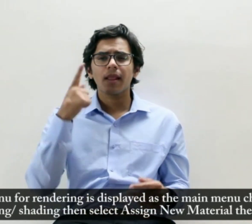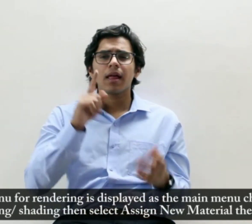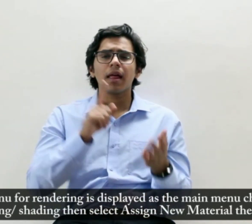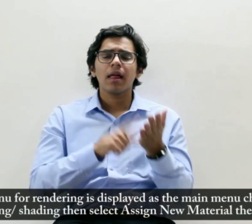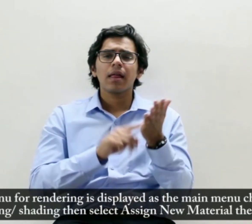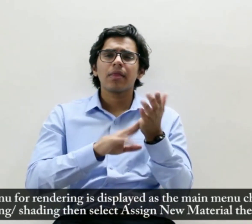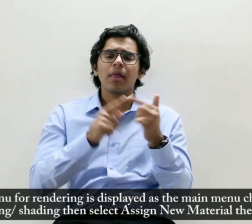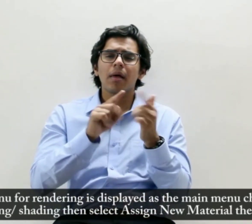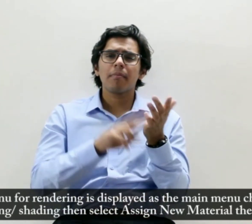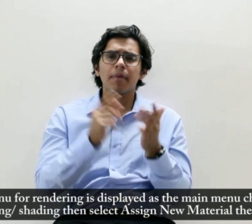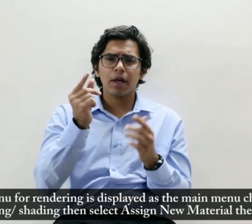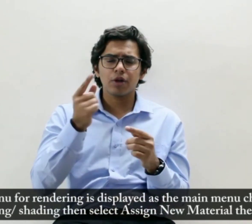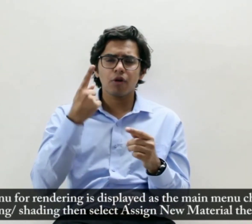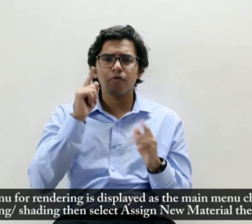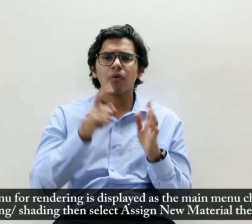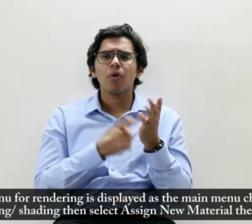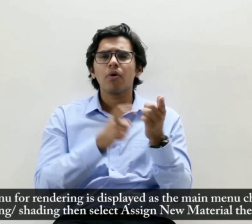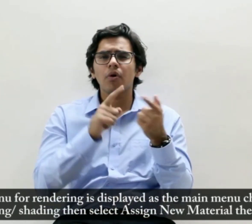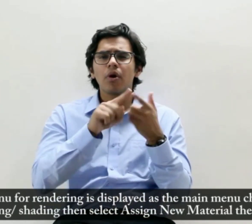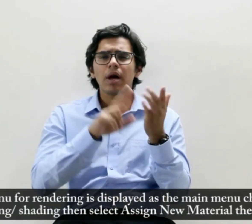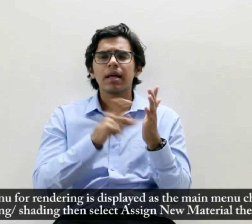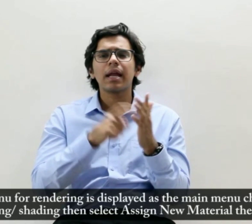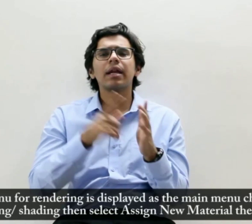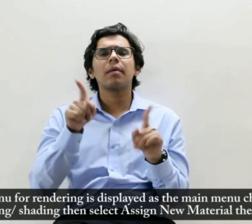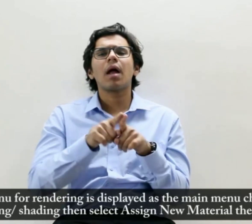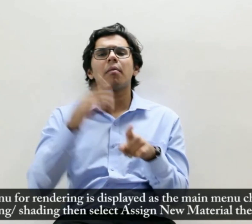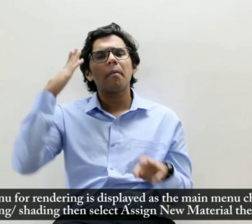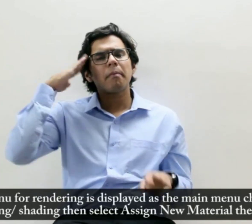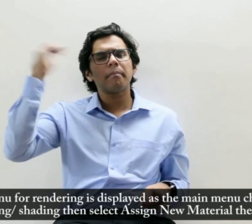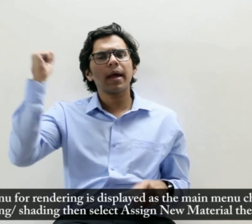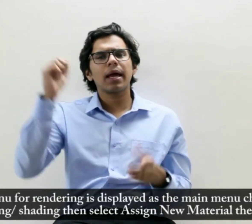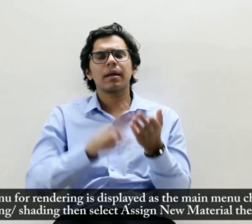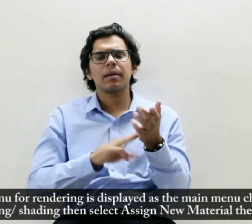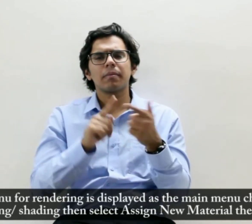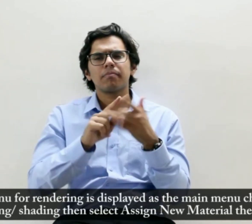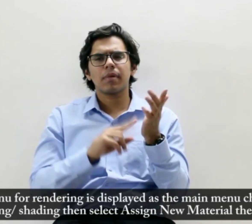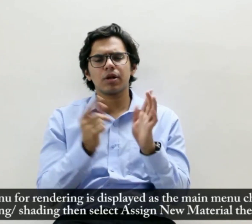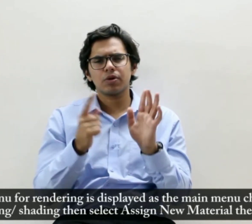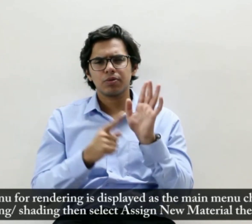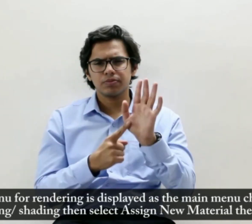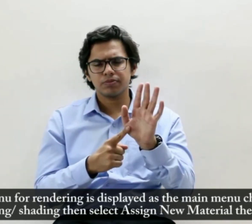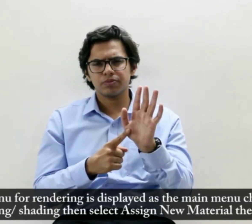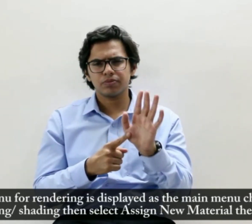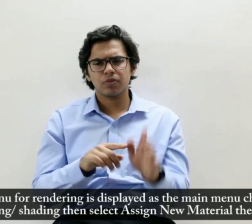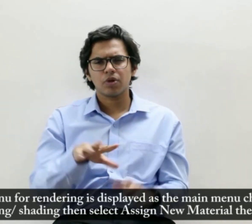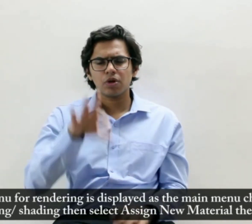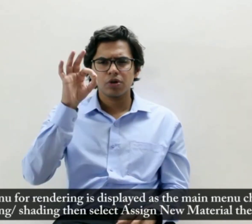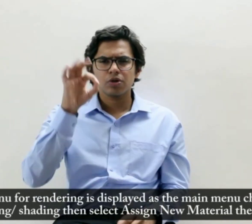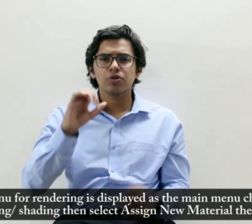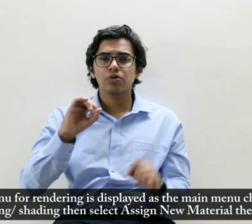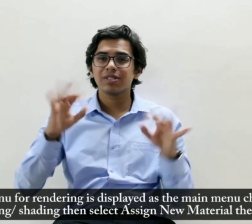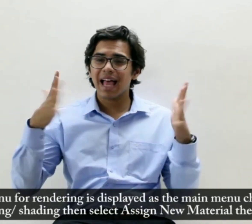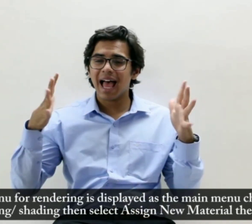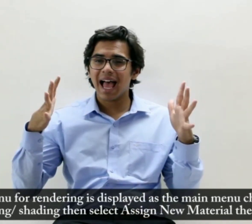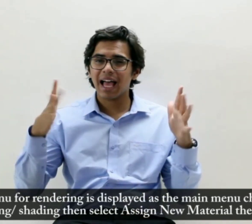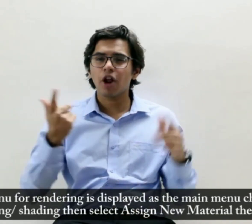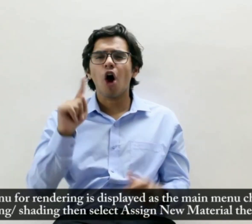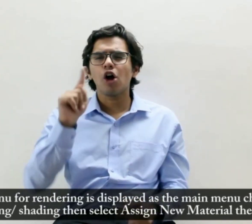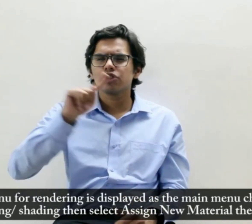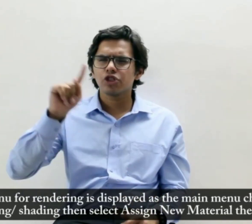The menu for rendering is displayed as the main menu changes. Choose Lightnings,